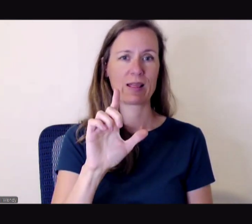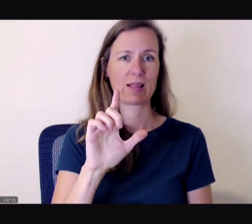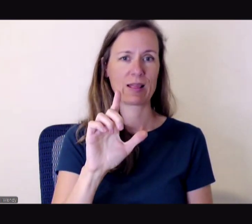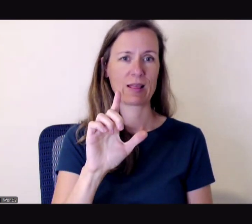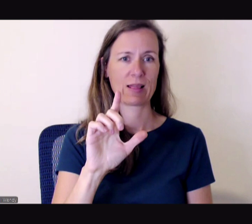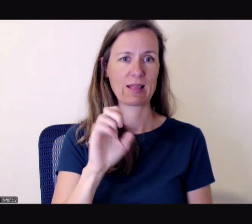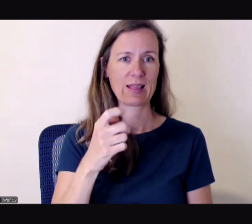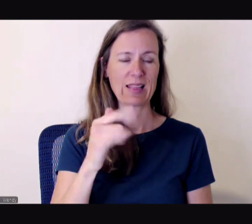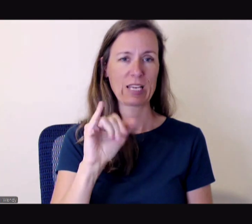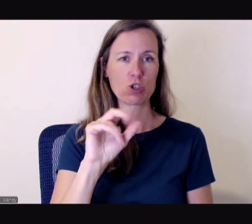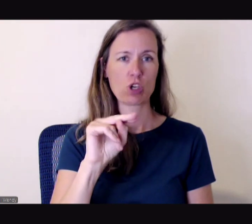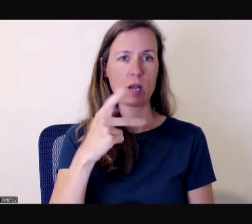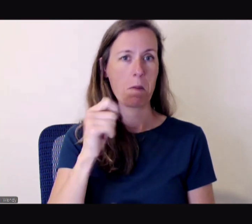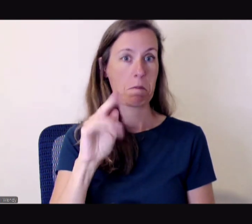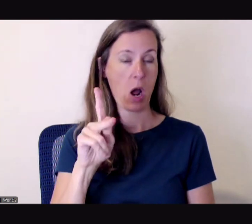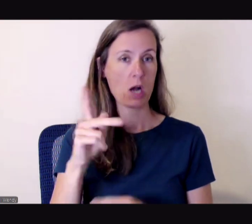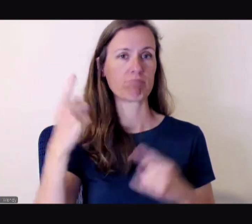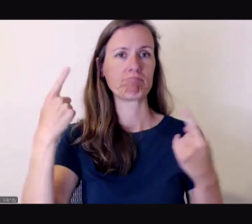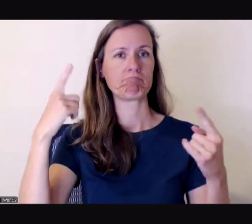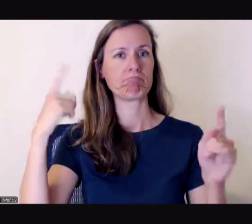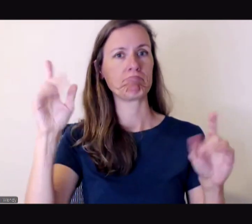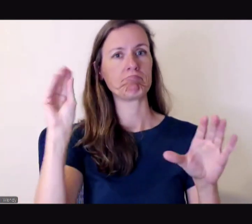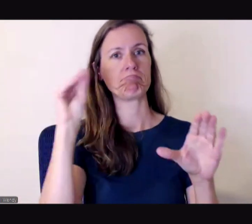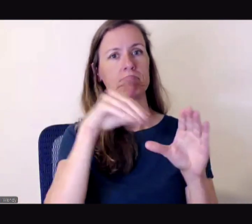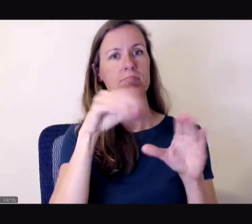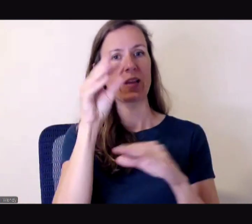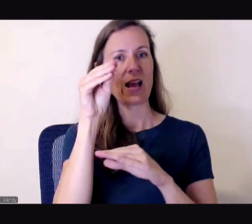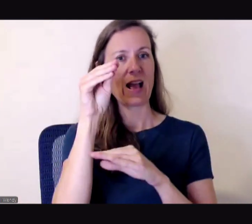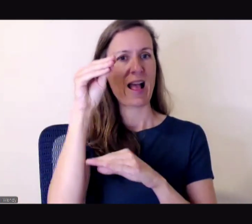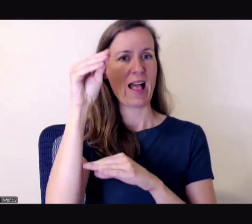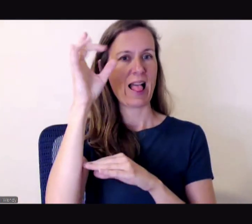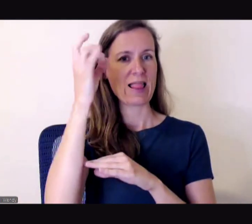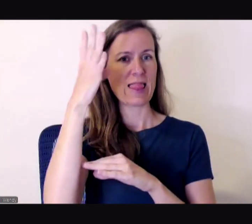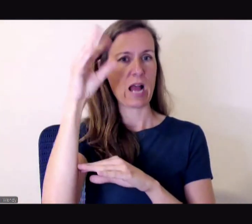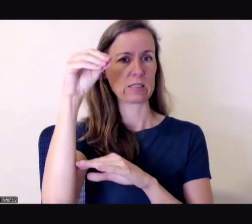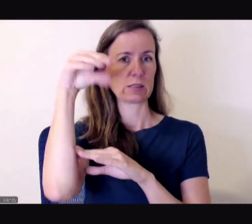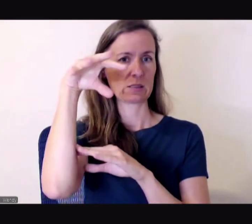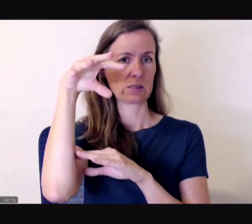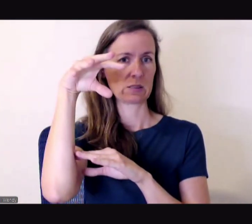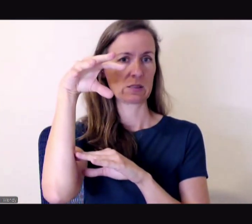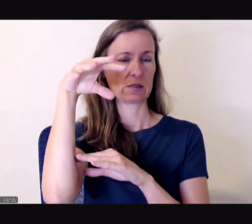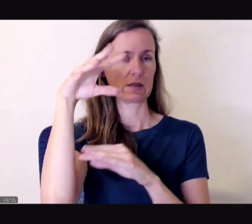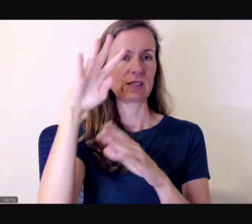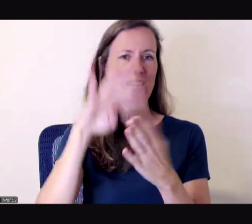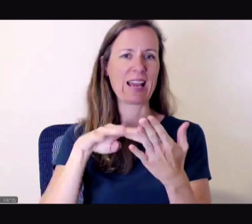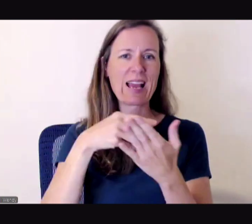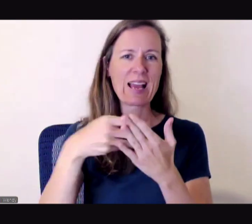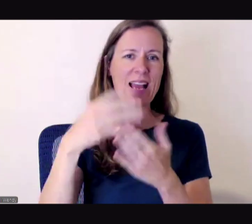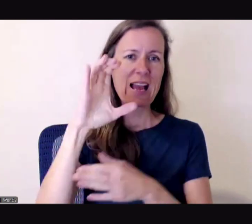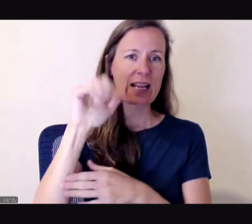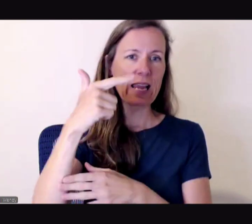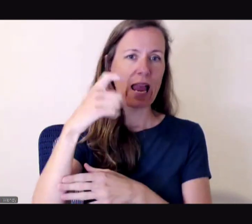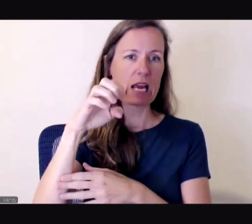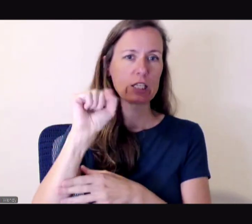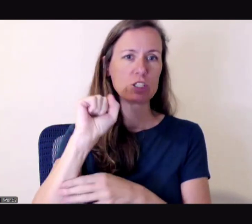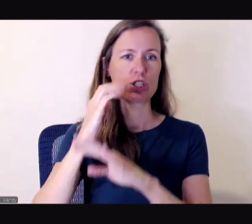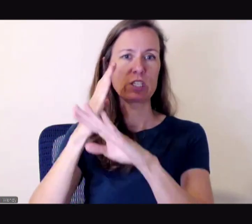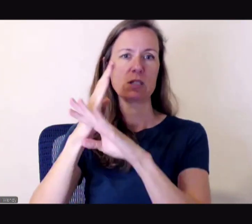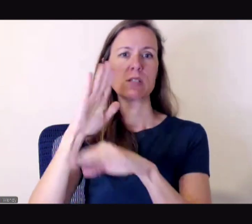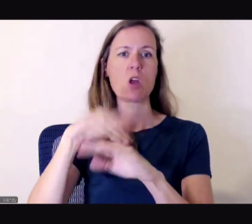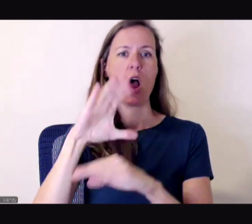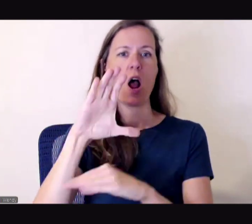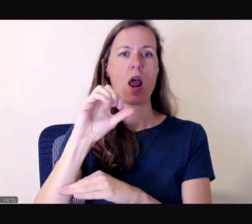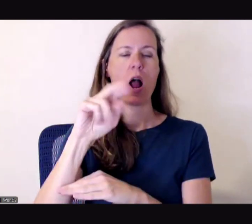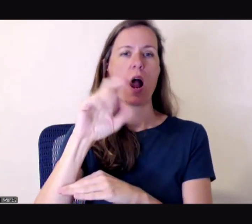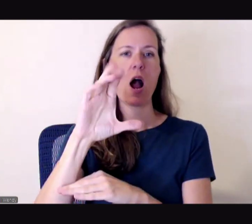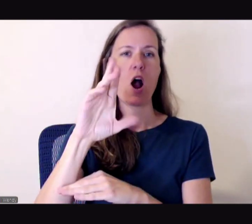light cages on the concrete pad at Legion Park. Cheverly Woodland Management Project. Prince George's County and